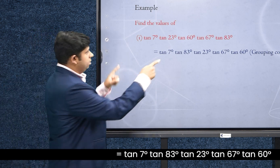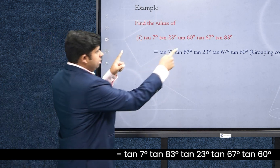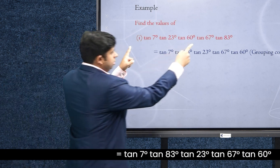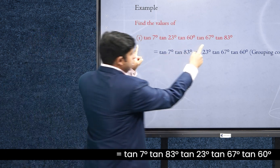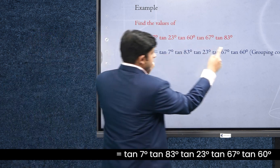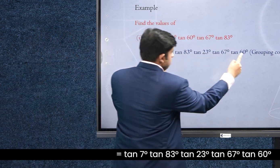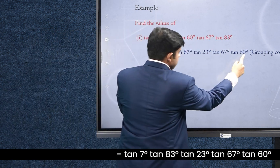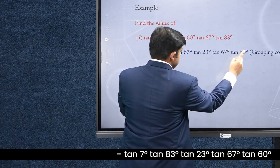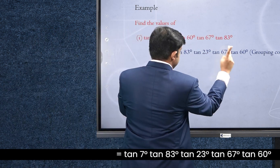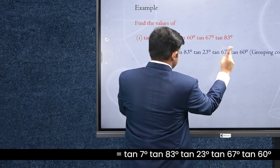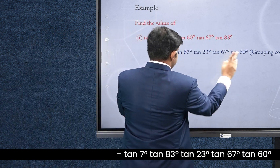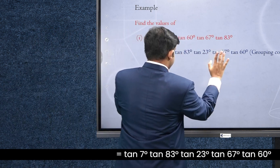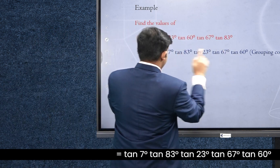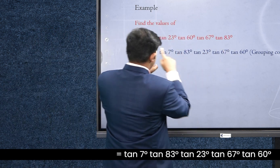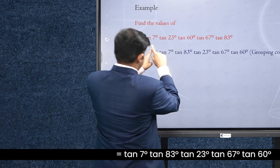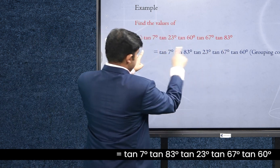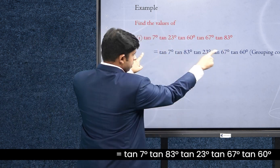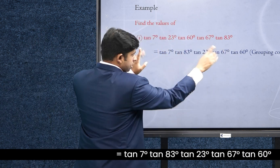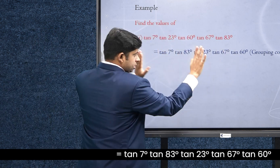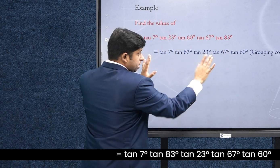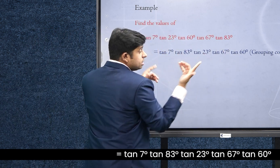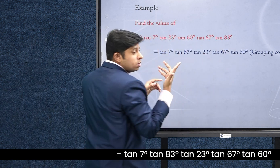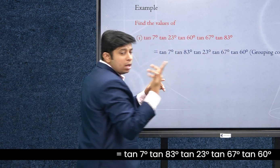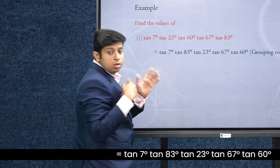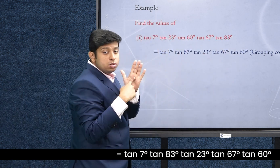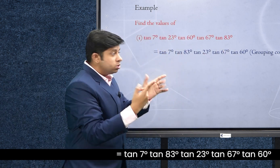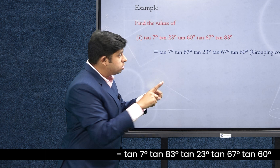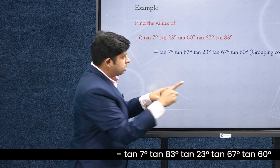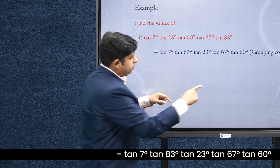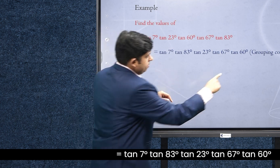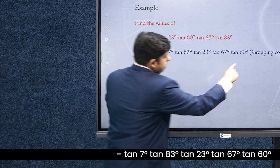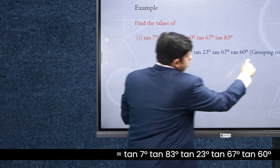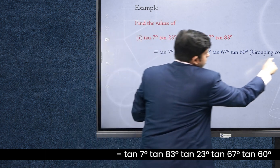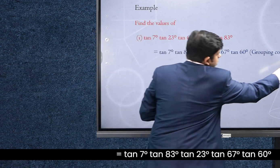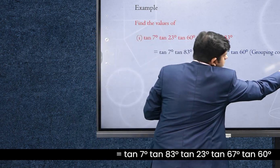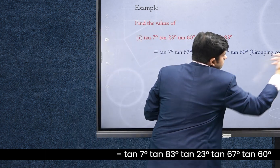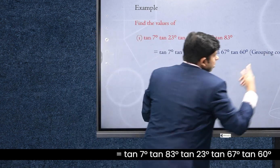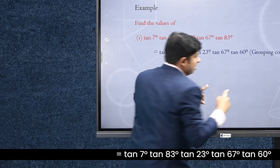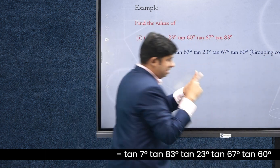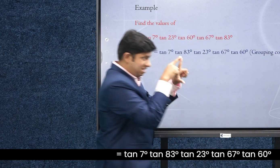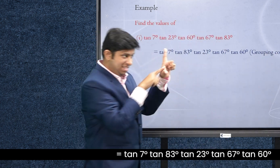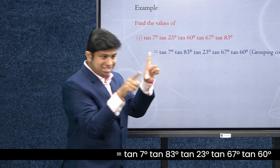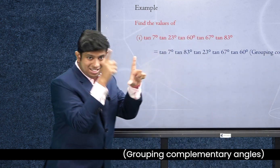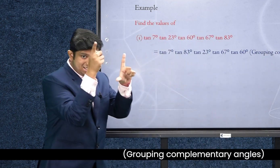degrees into tan 83 degrees into tan 23 degrees into tan 67 degrees into tan 60 degrees.